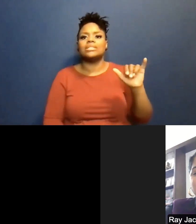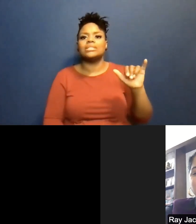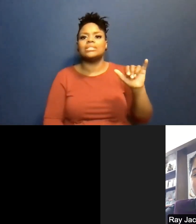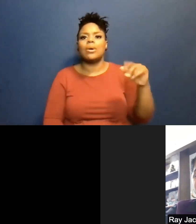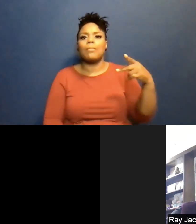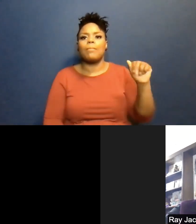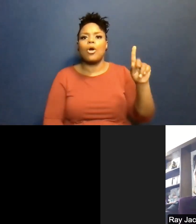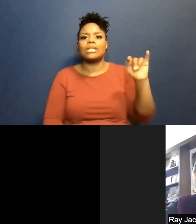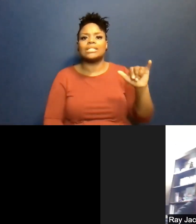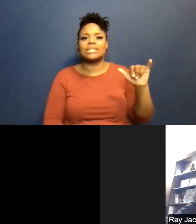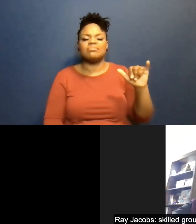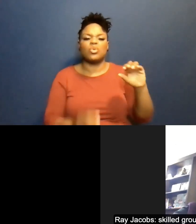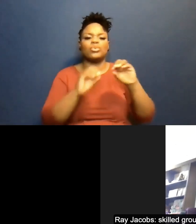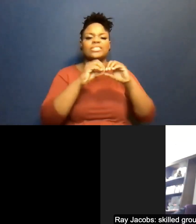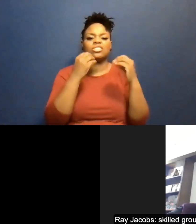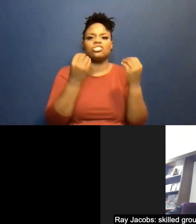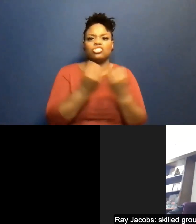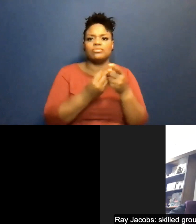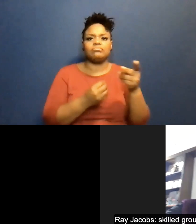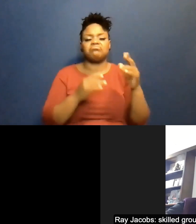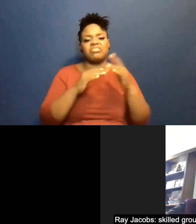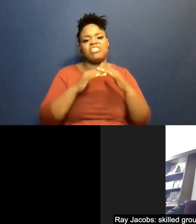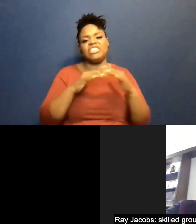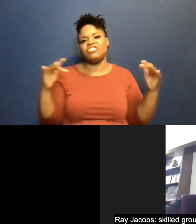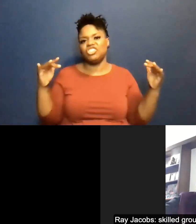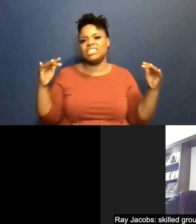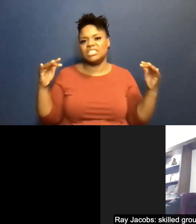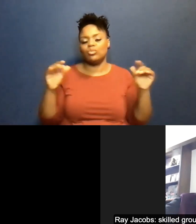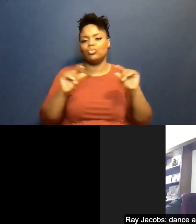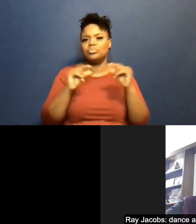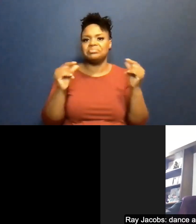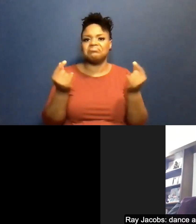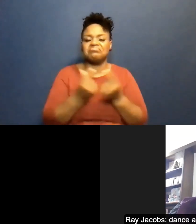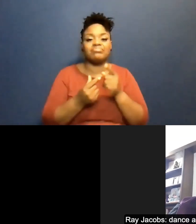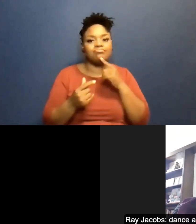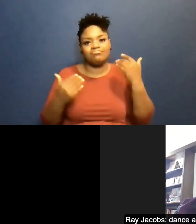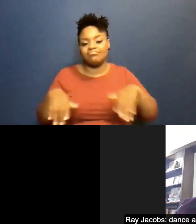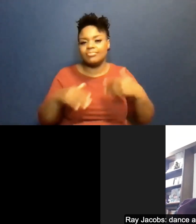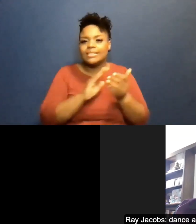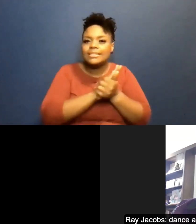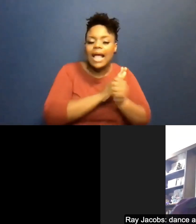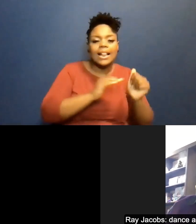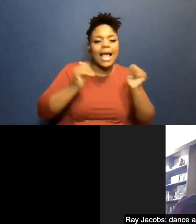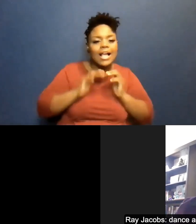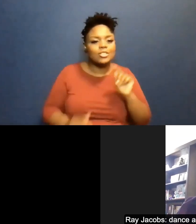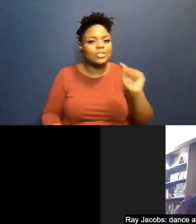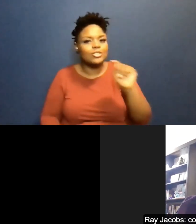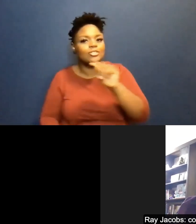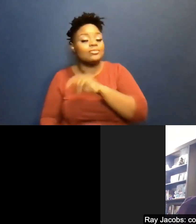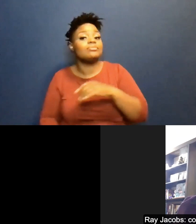highly skilled group of performers. I also work a lot in dance and work with an inclusive dance